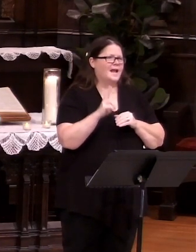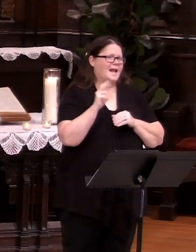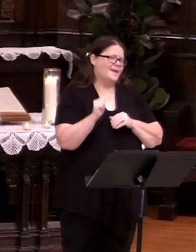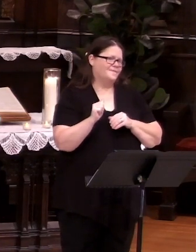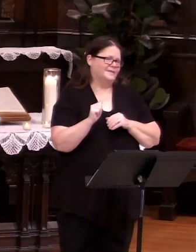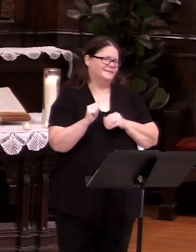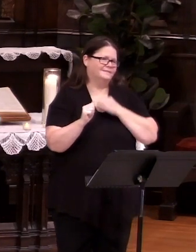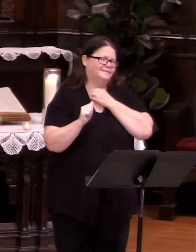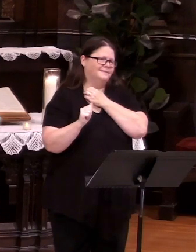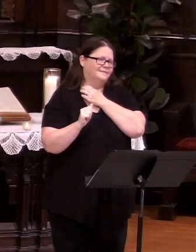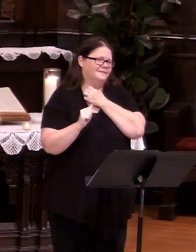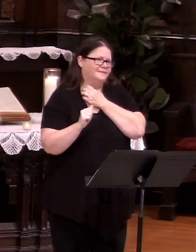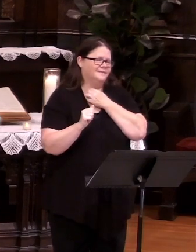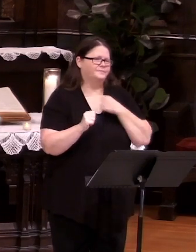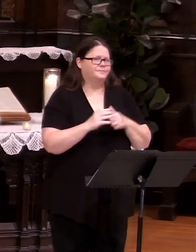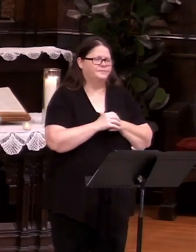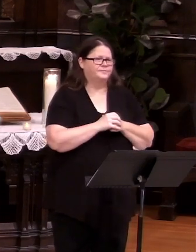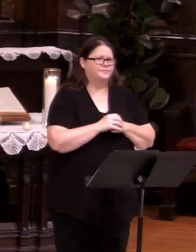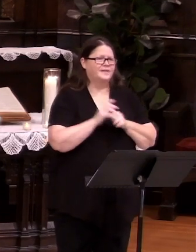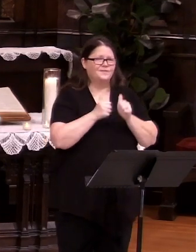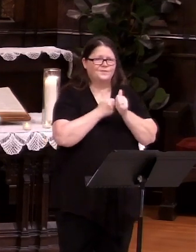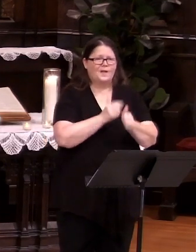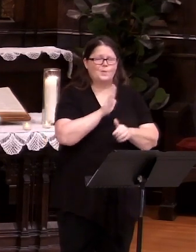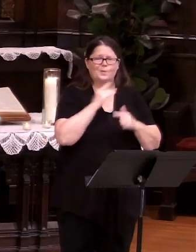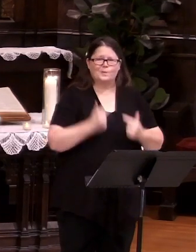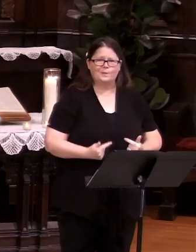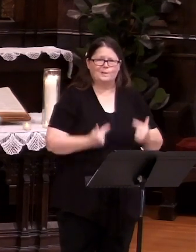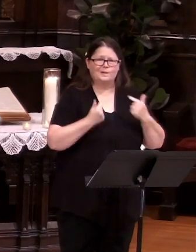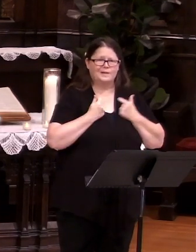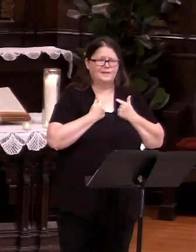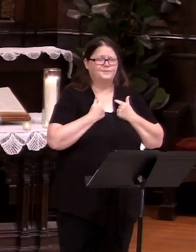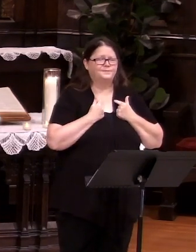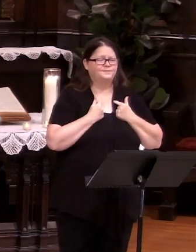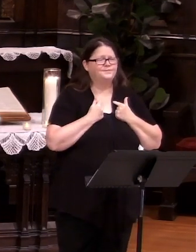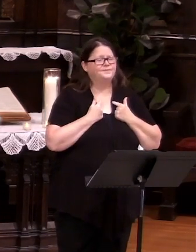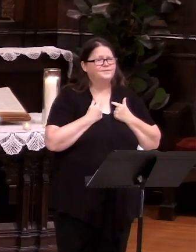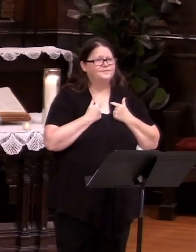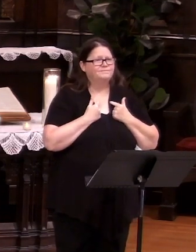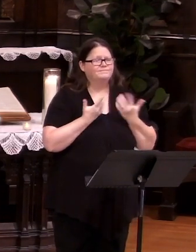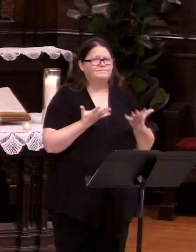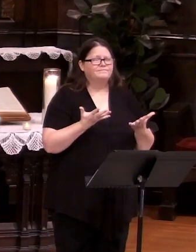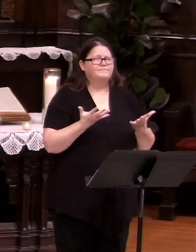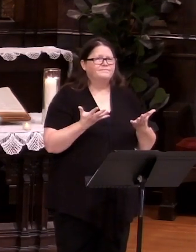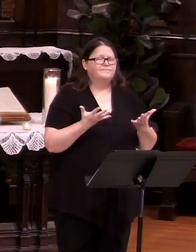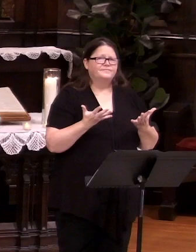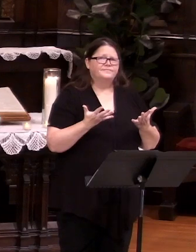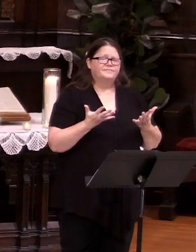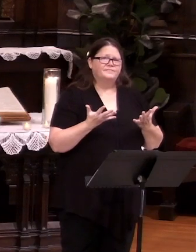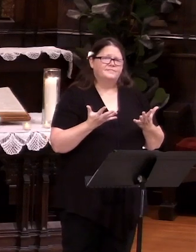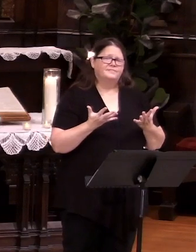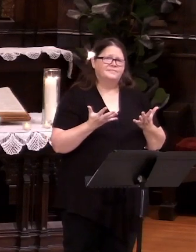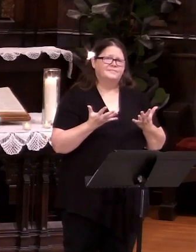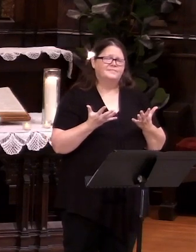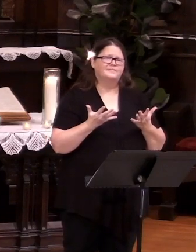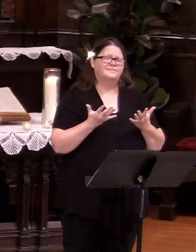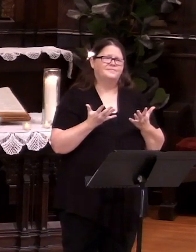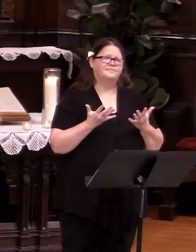The biography in which this musical was based really is from the way that